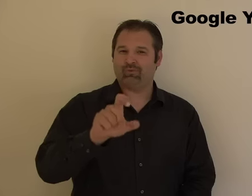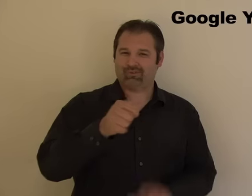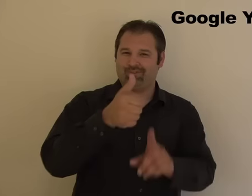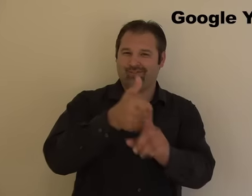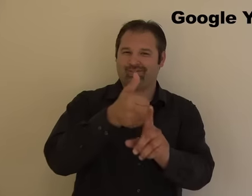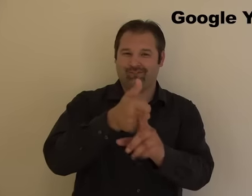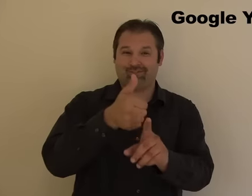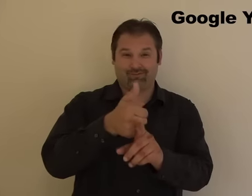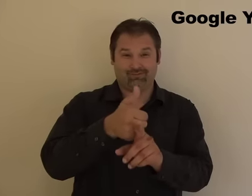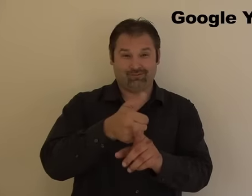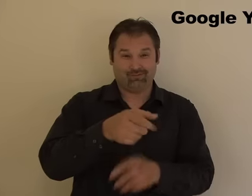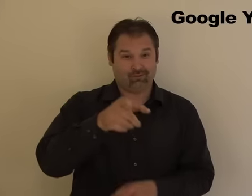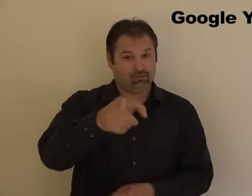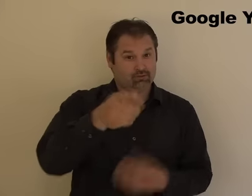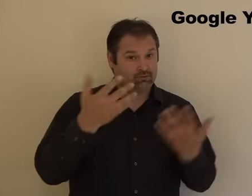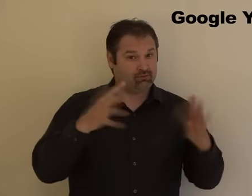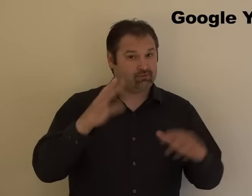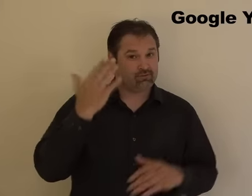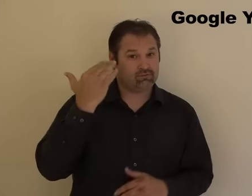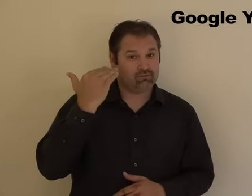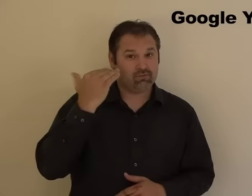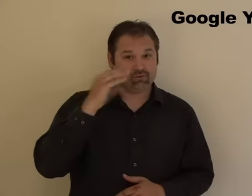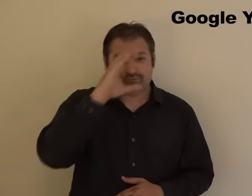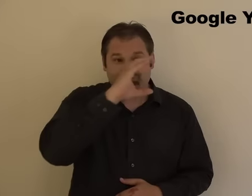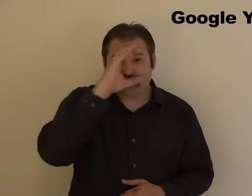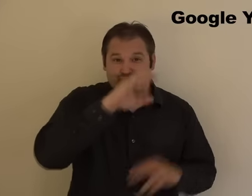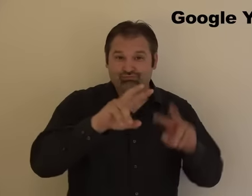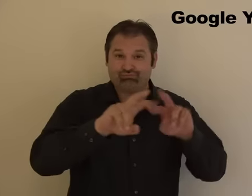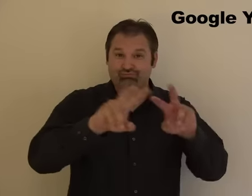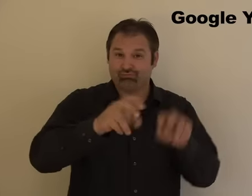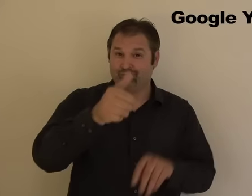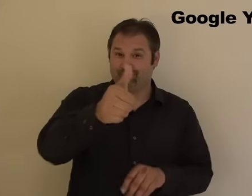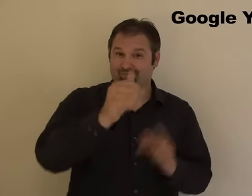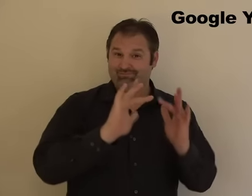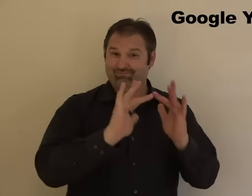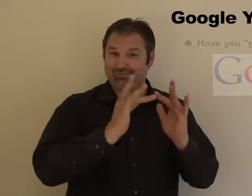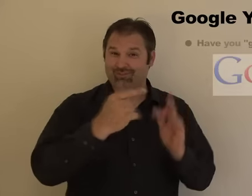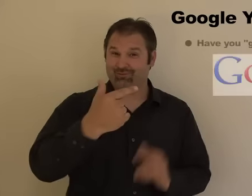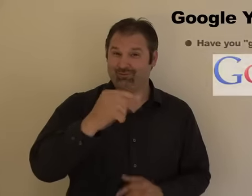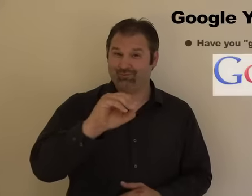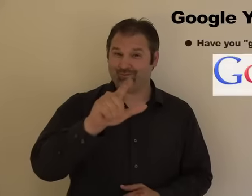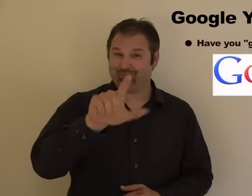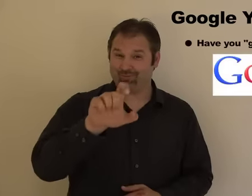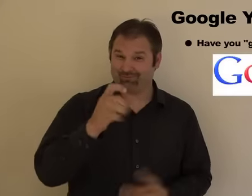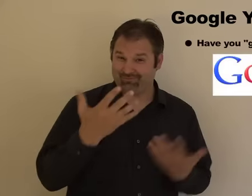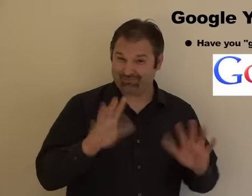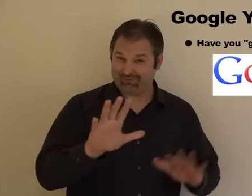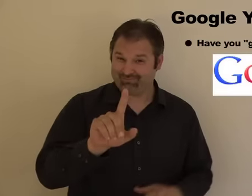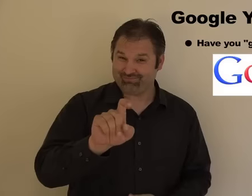Google yourself. If you have never Googled yourself, you should do that today.